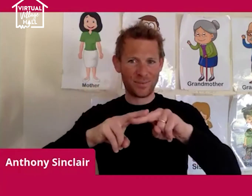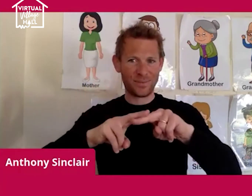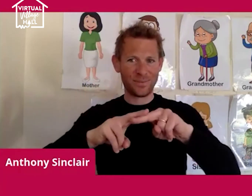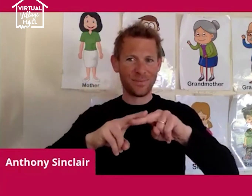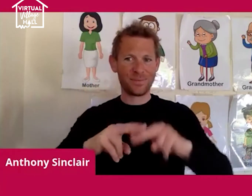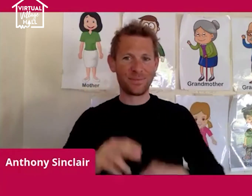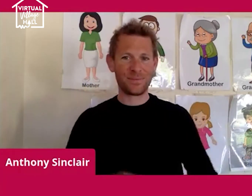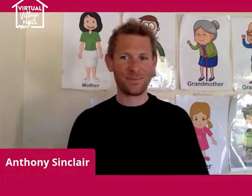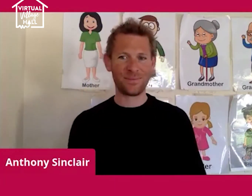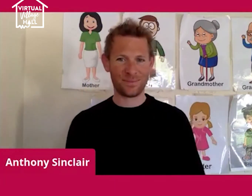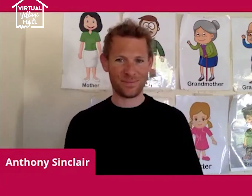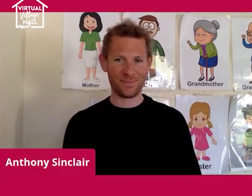father.